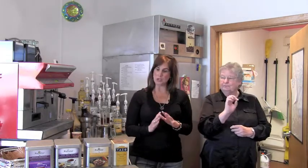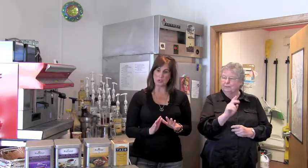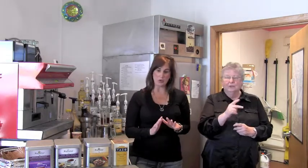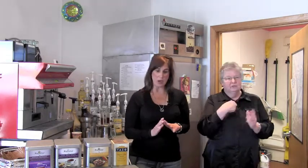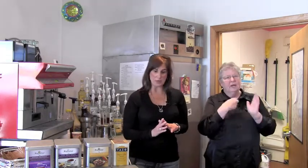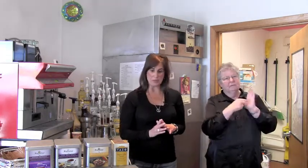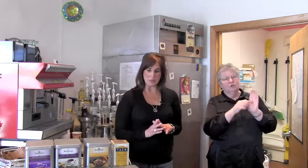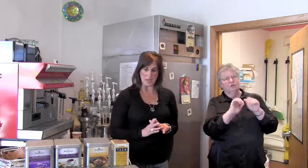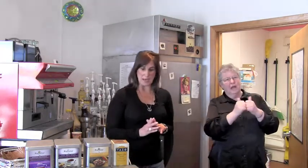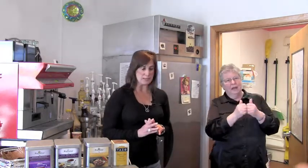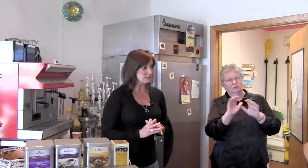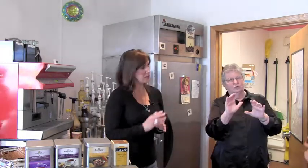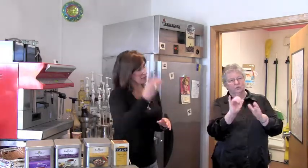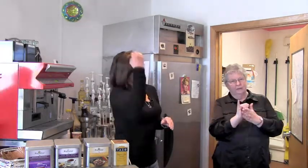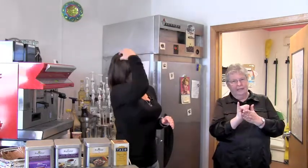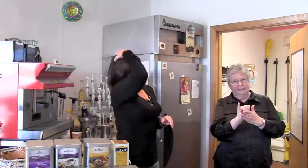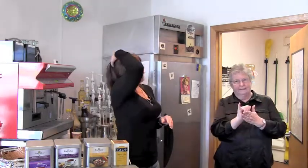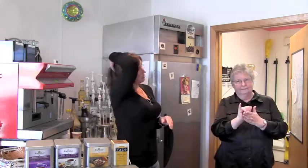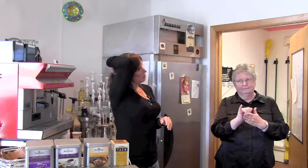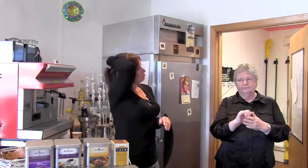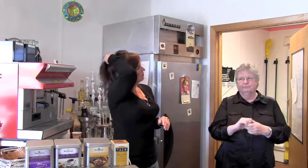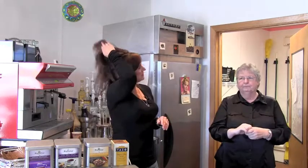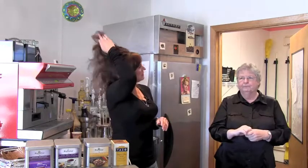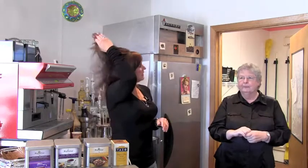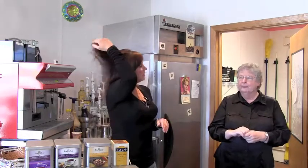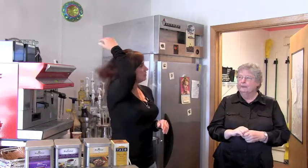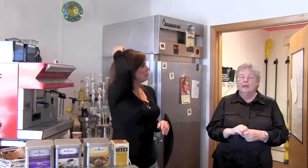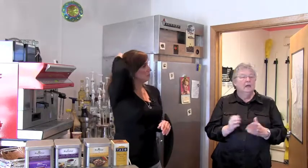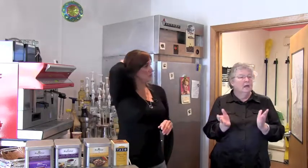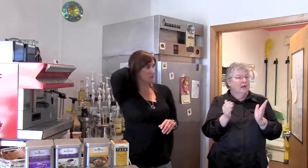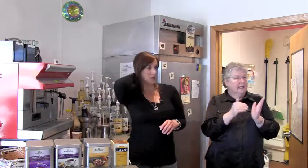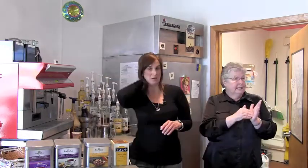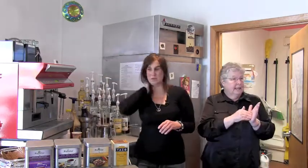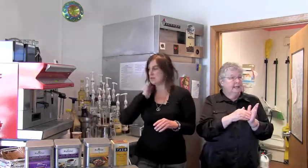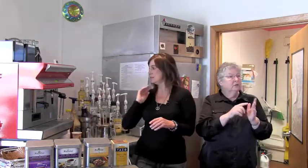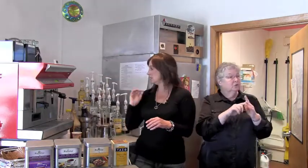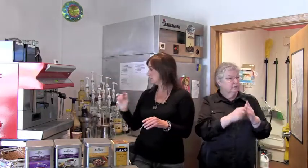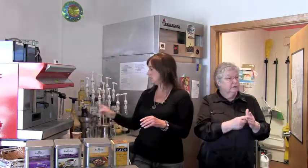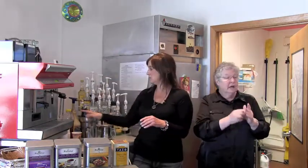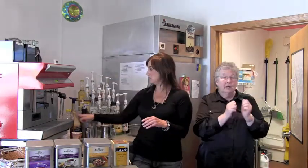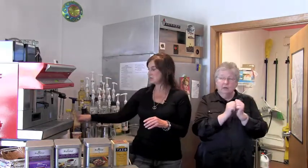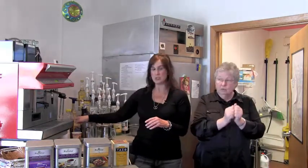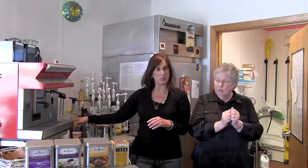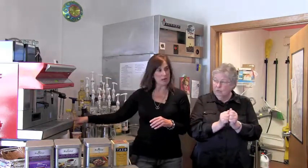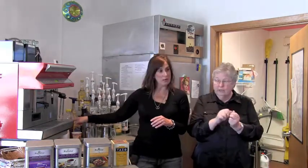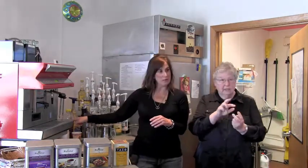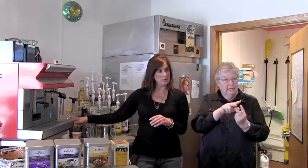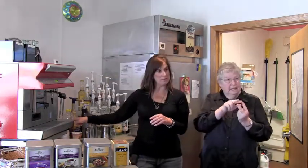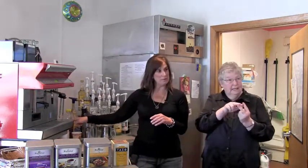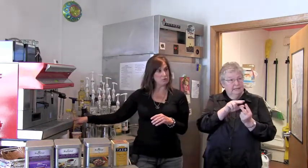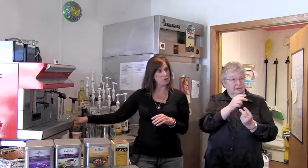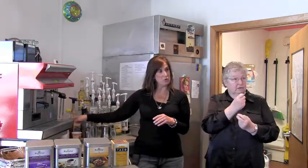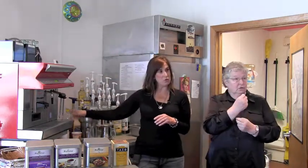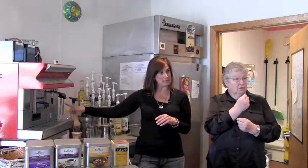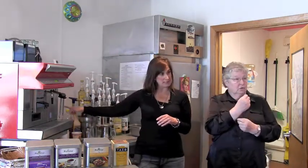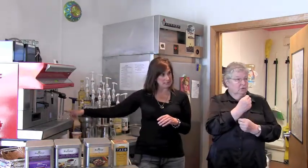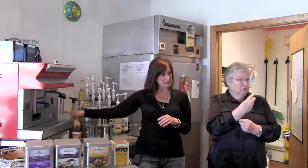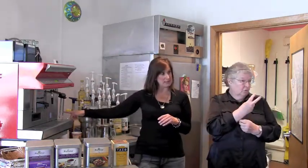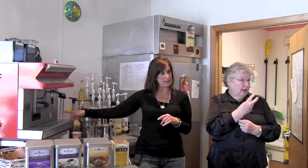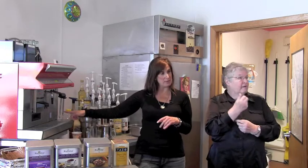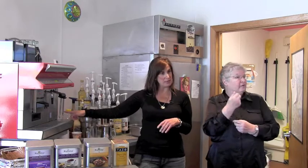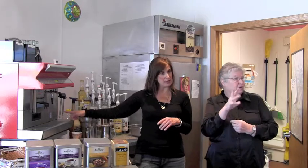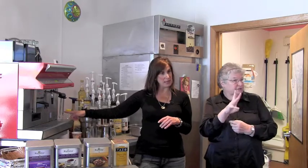So I'll show you how to do that. Once again, you start with either a 12 or